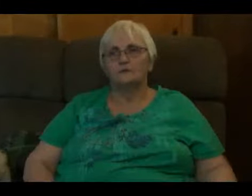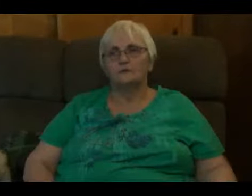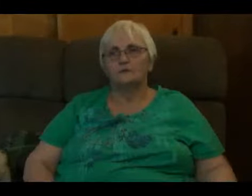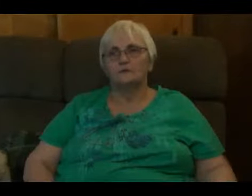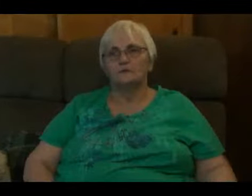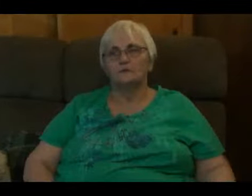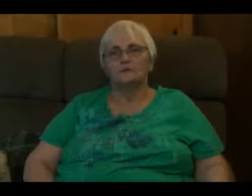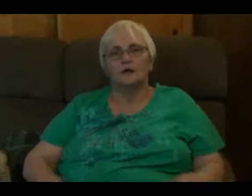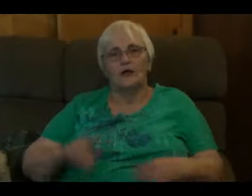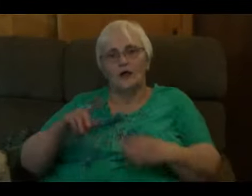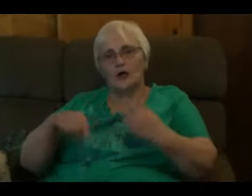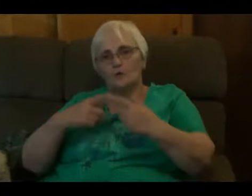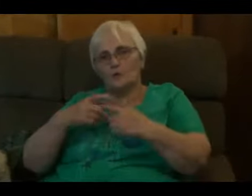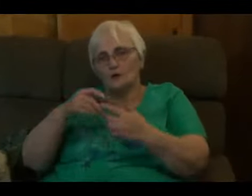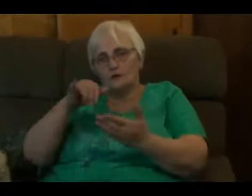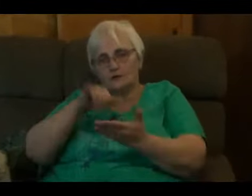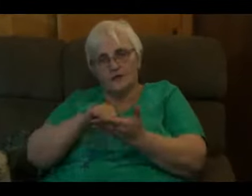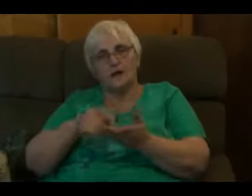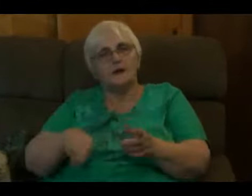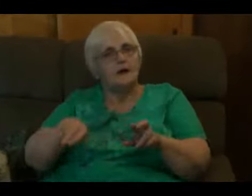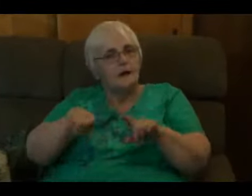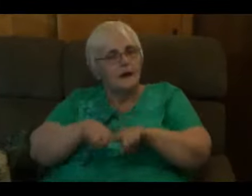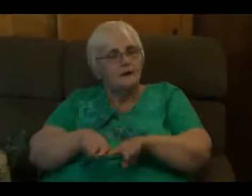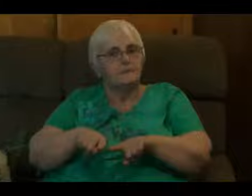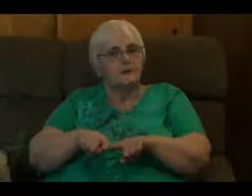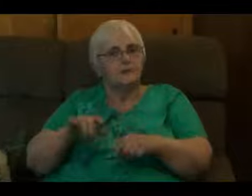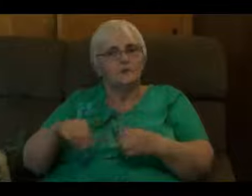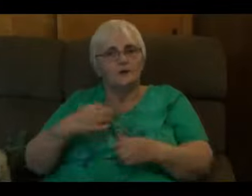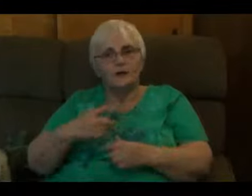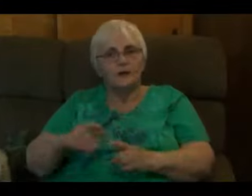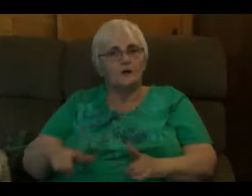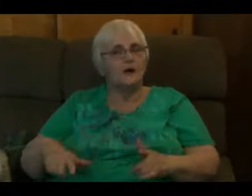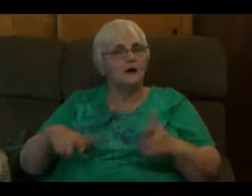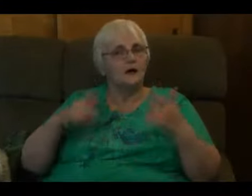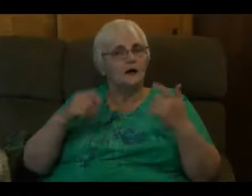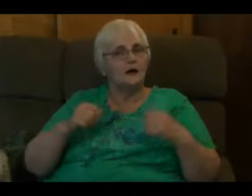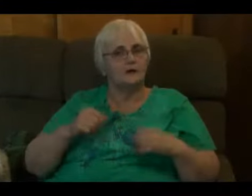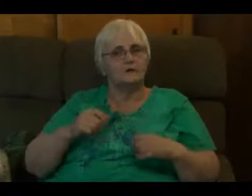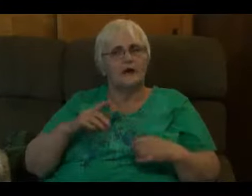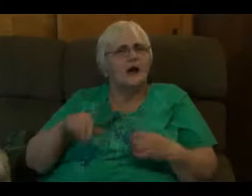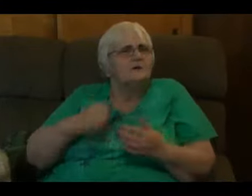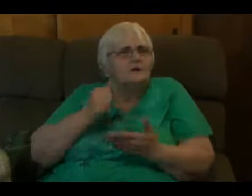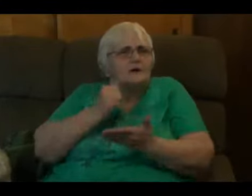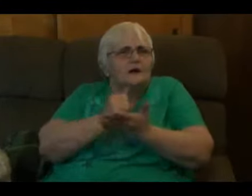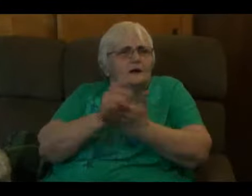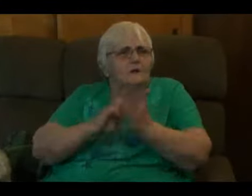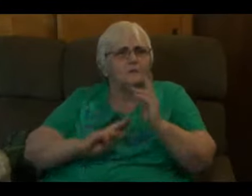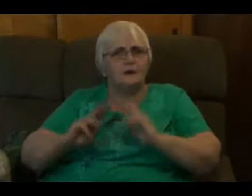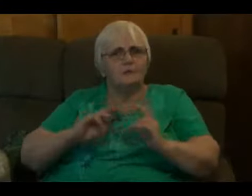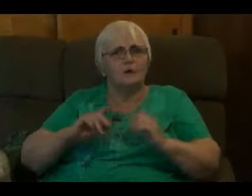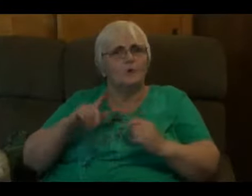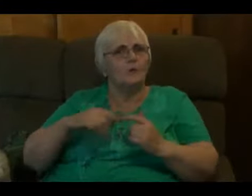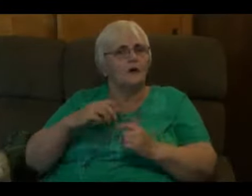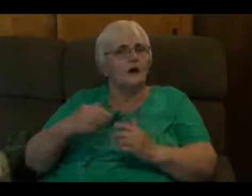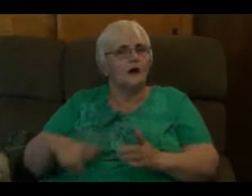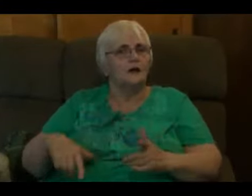And when that happens, okay, when our lives, well, how's that going to help people? Well, when our lives glorify